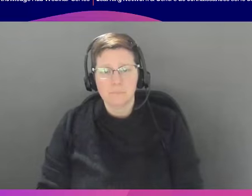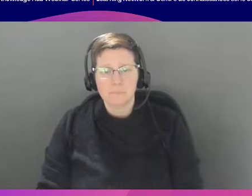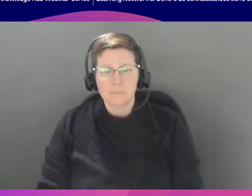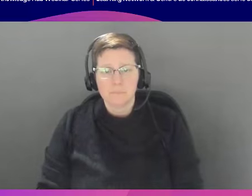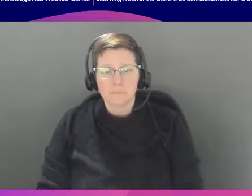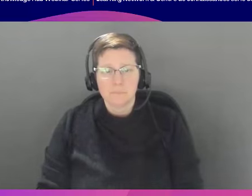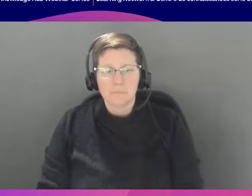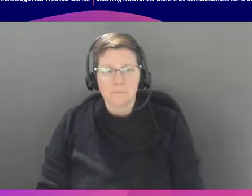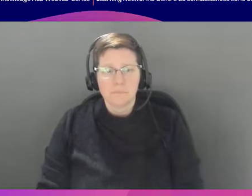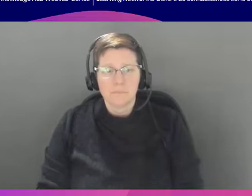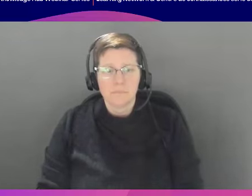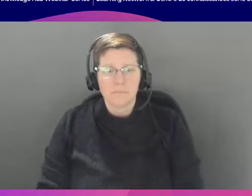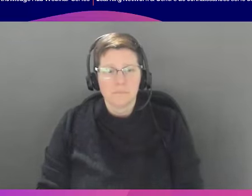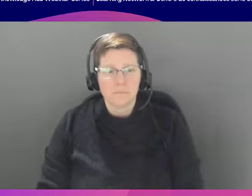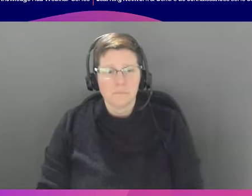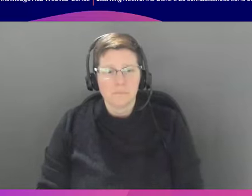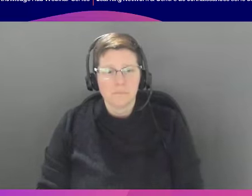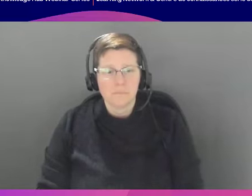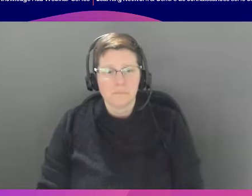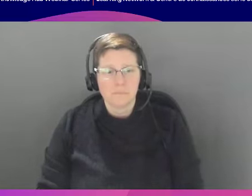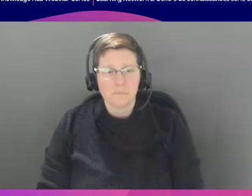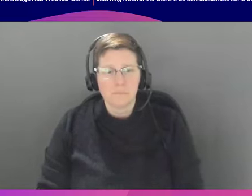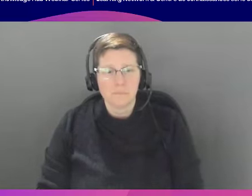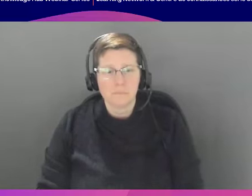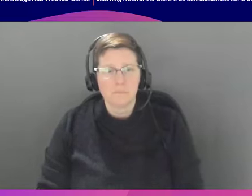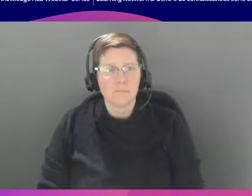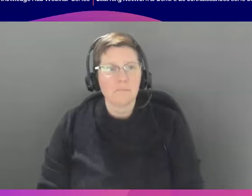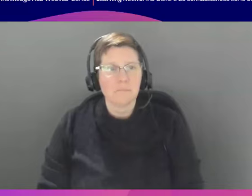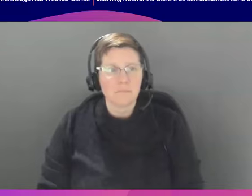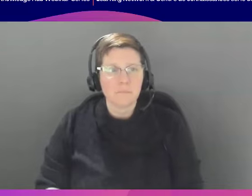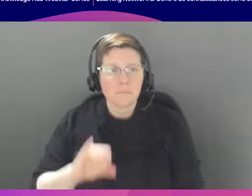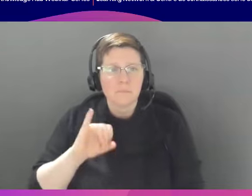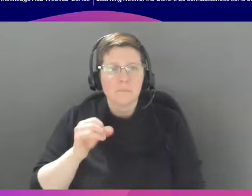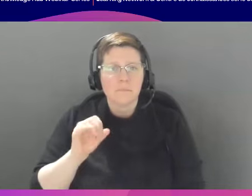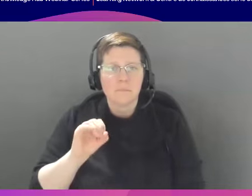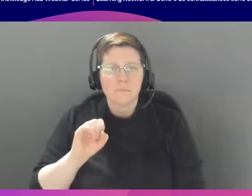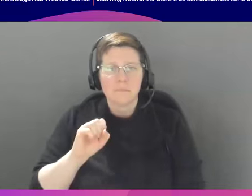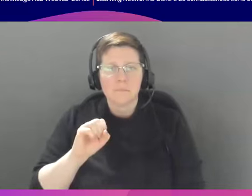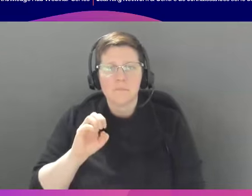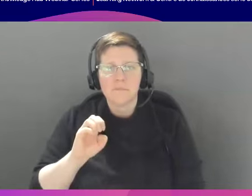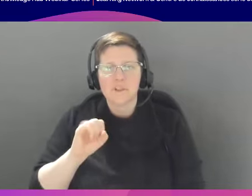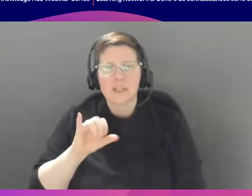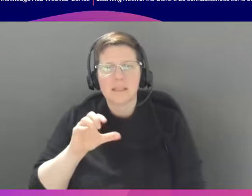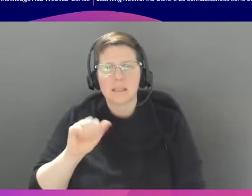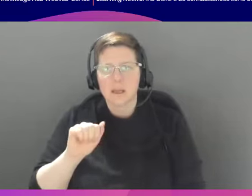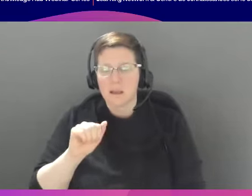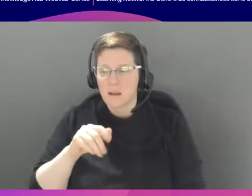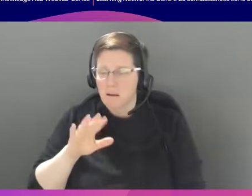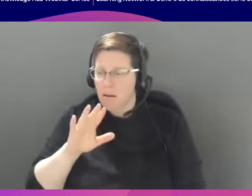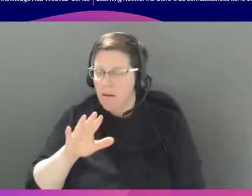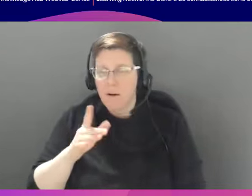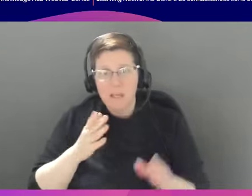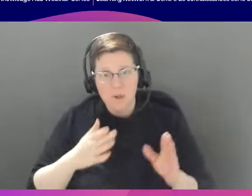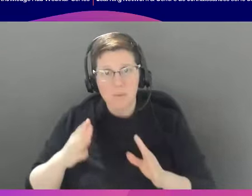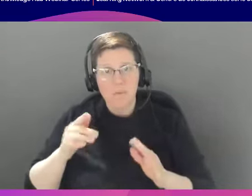That's great. In reading your slides and preparing for the webinar, I have so much respect for the work that you